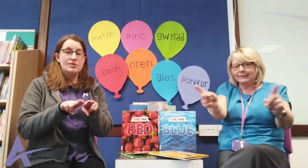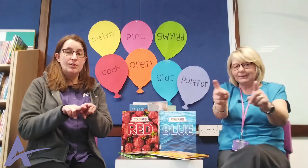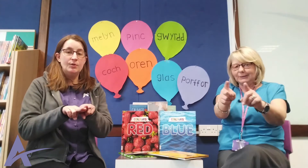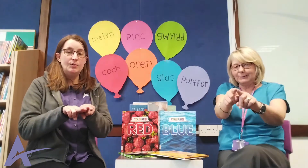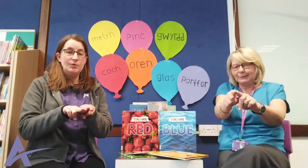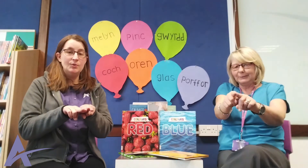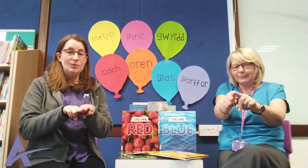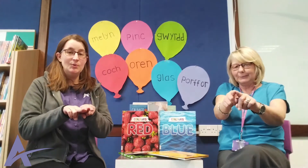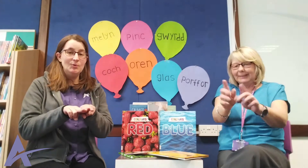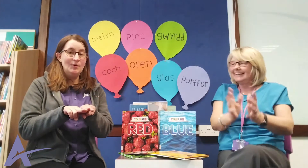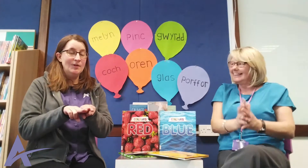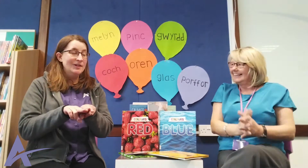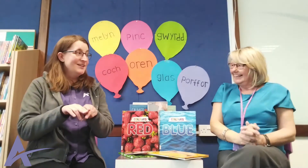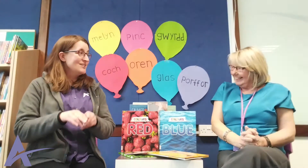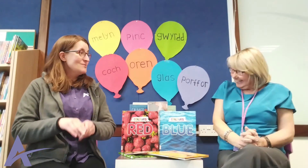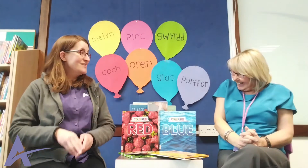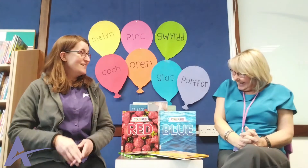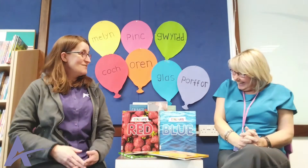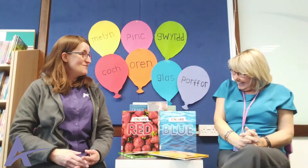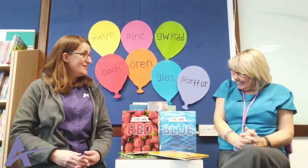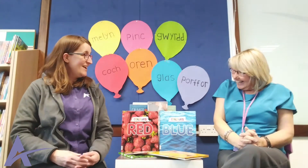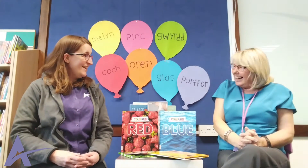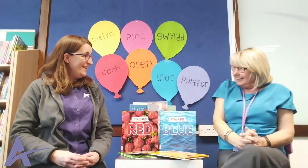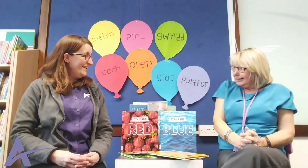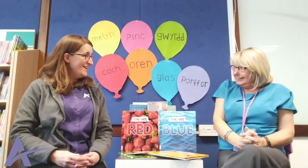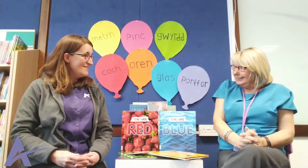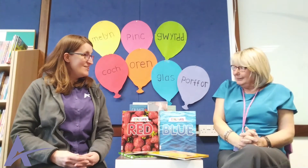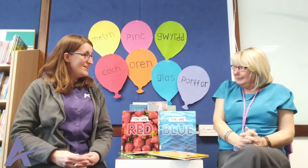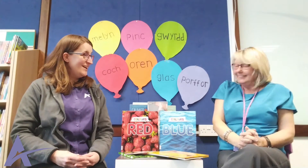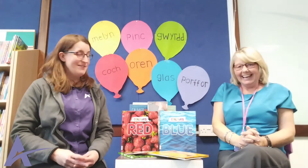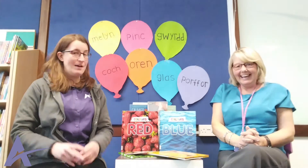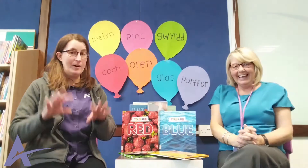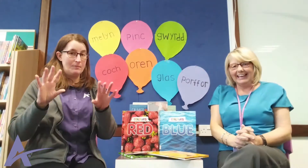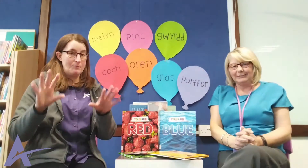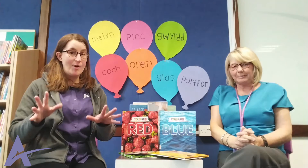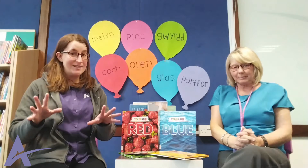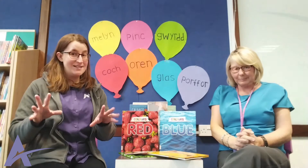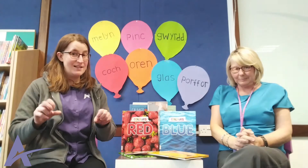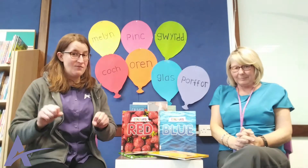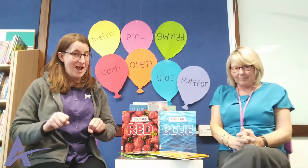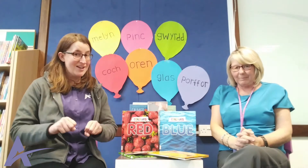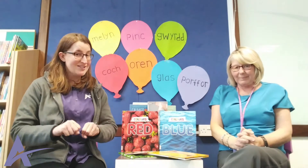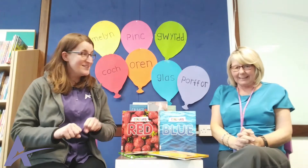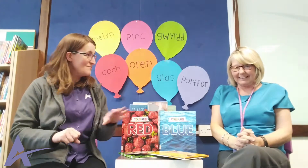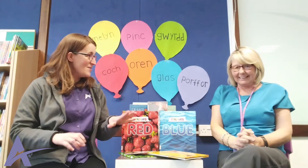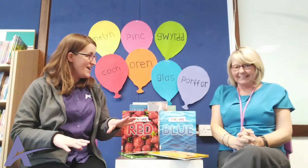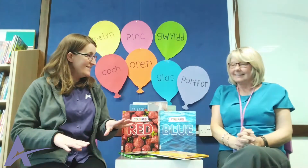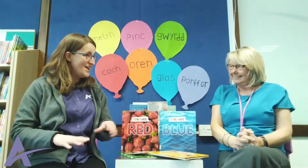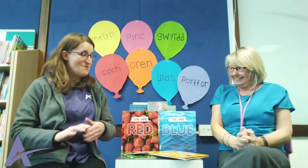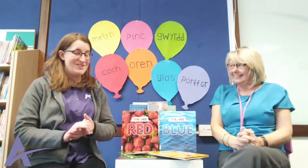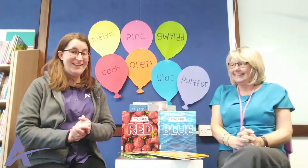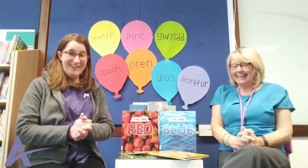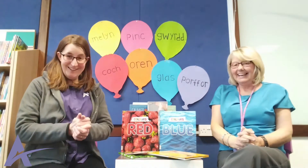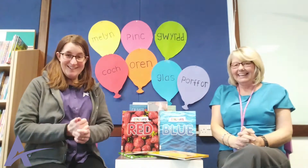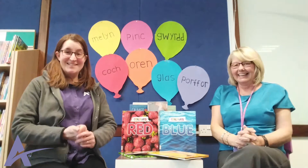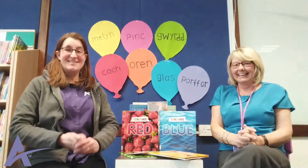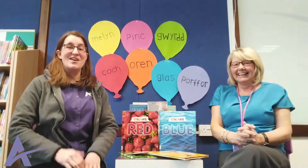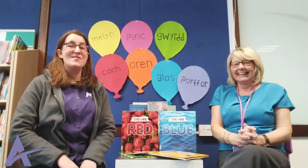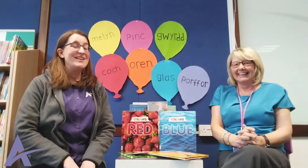too. Should we sing that one again? I'd like to. I really like that one. I'm practicing the actions. I'm getting there with it. So let's